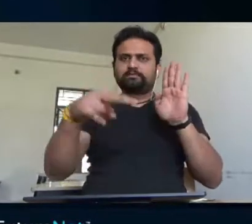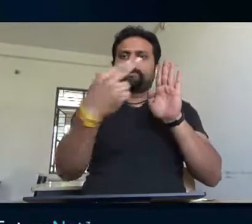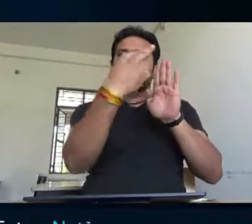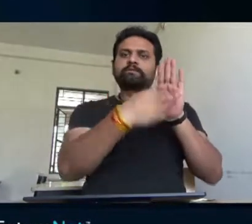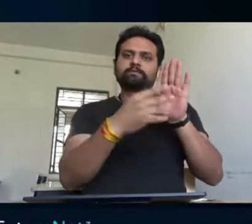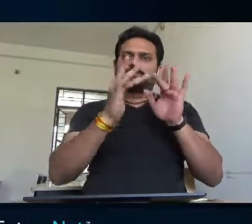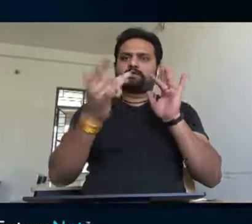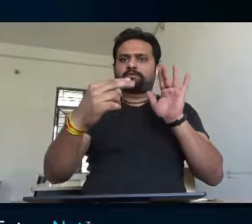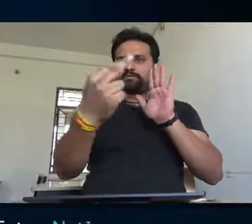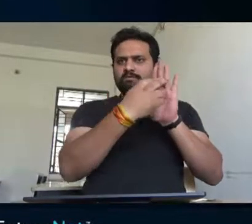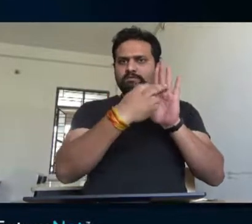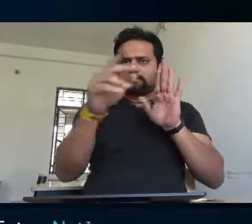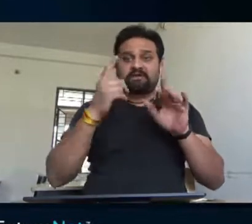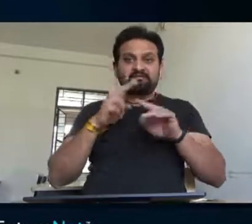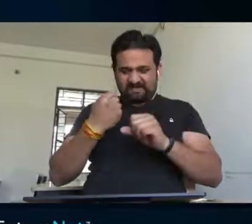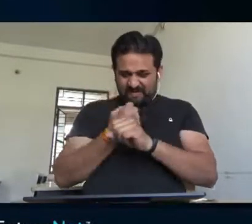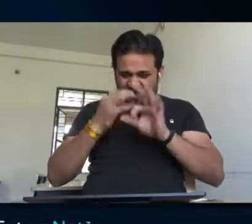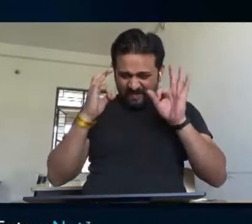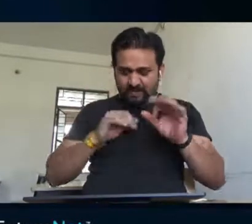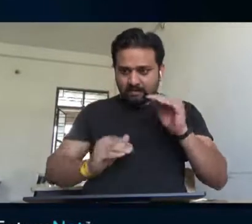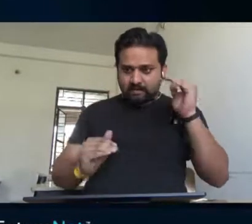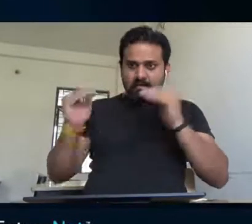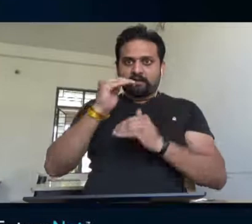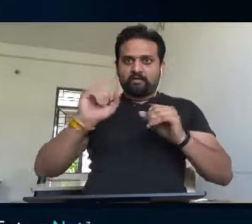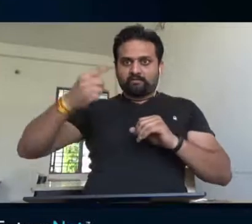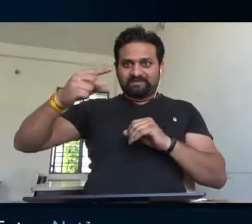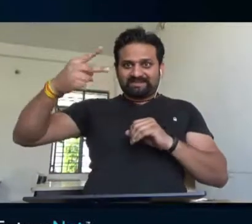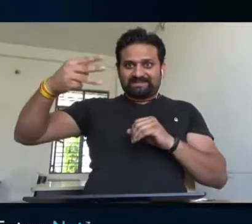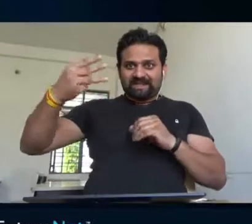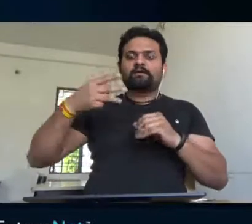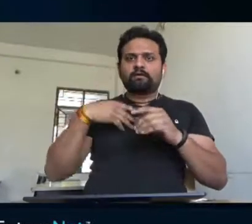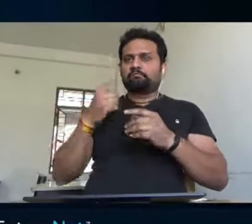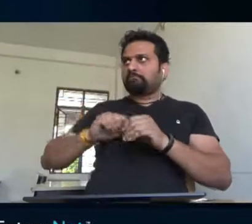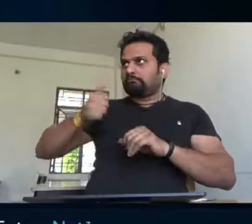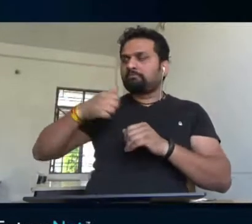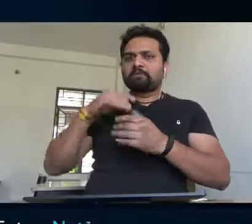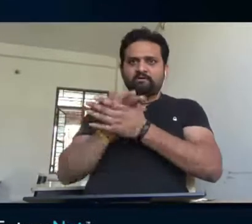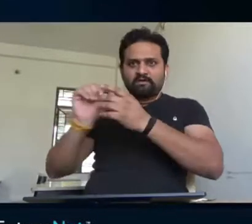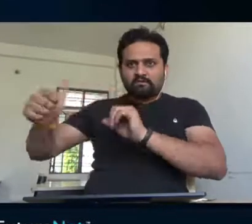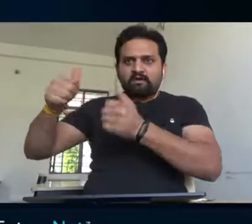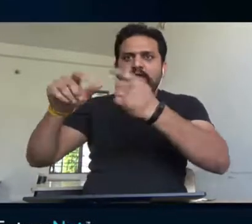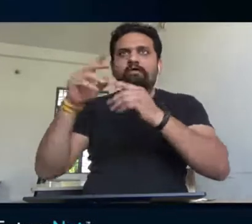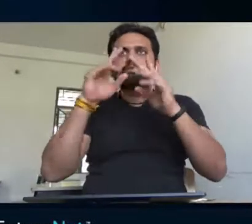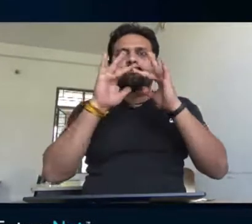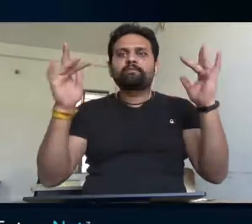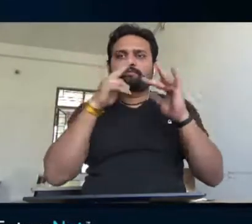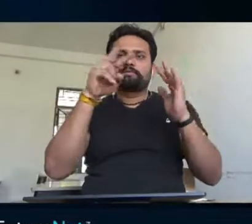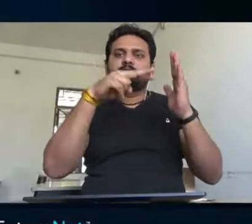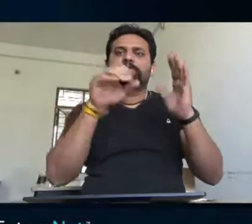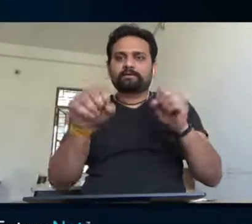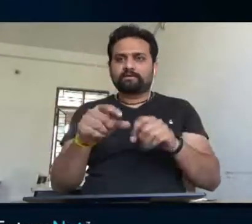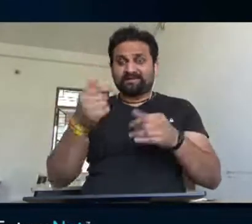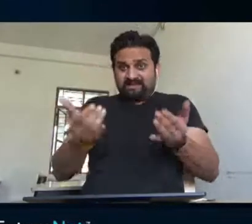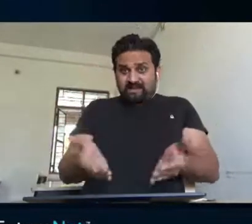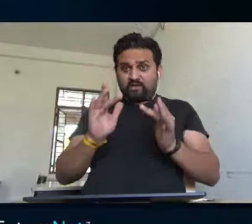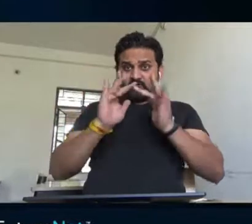see your own name if you are qualified, your sponsor's name, your friends, whatever. But here in the webinar, we want